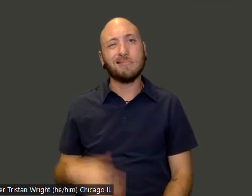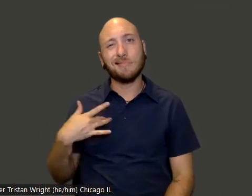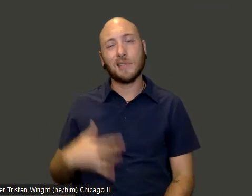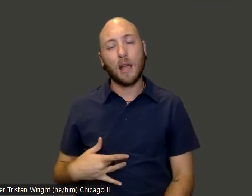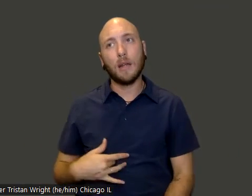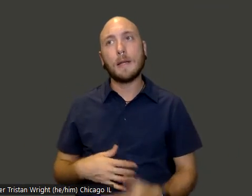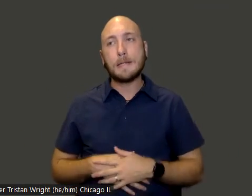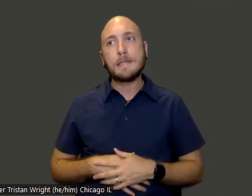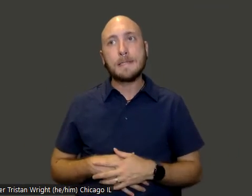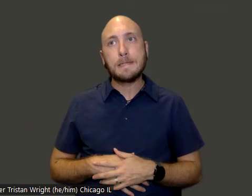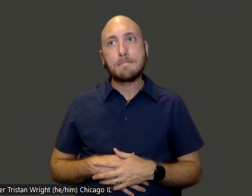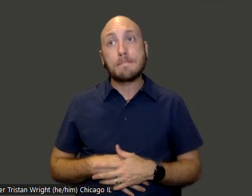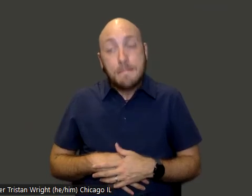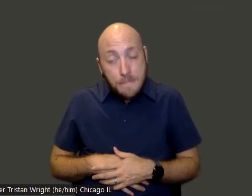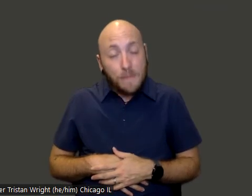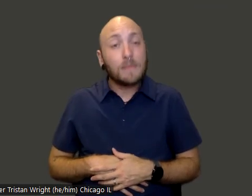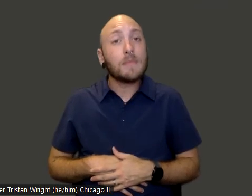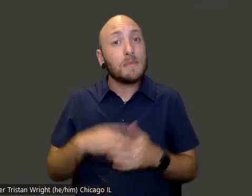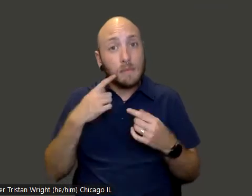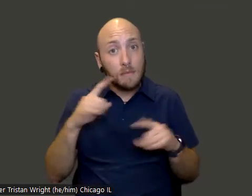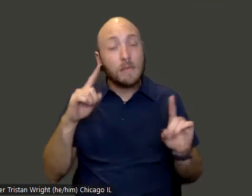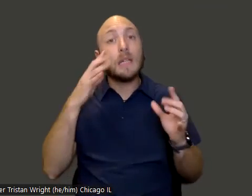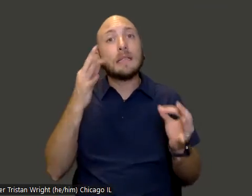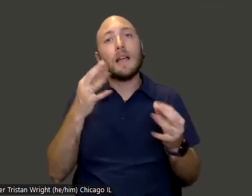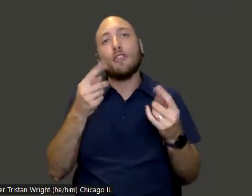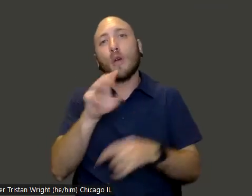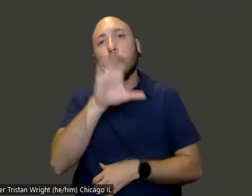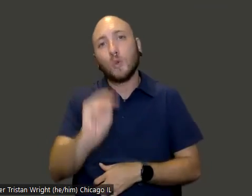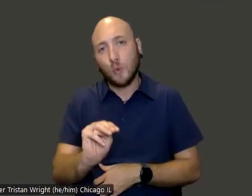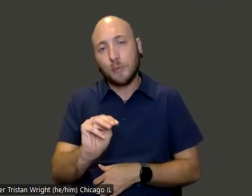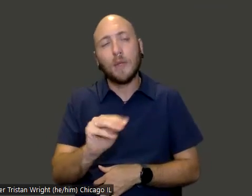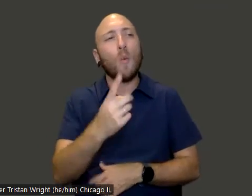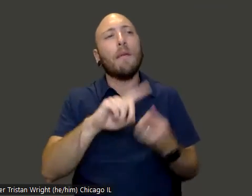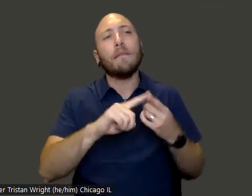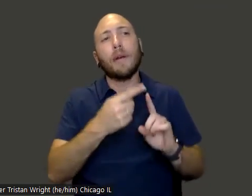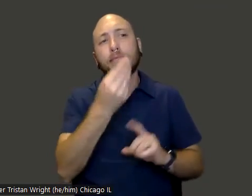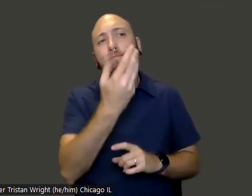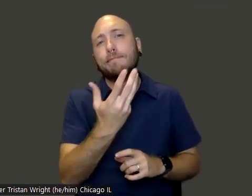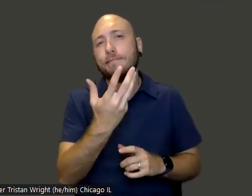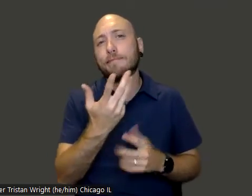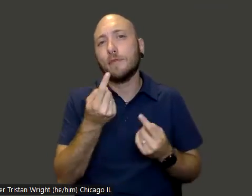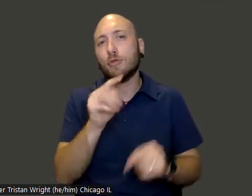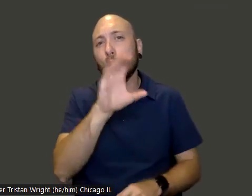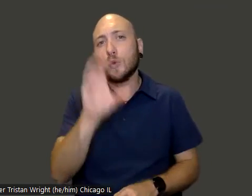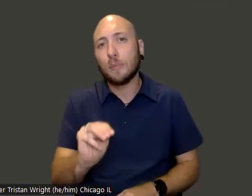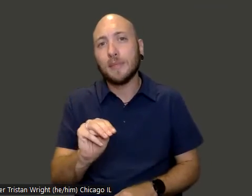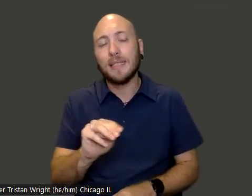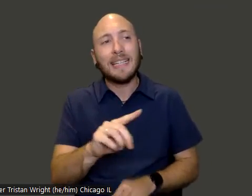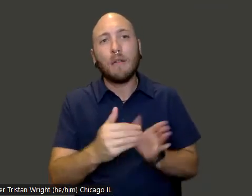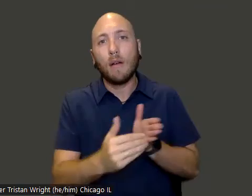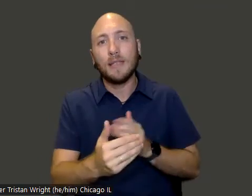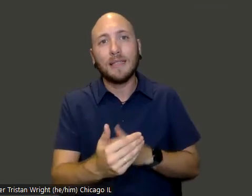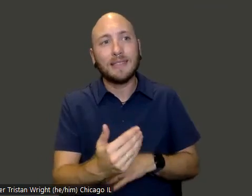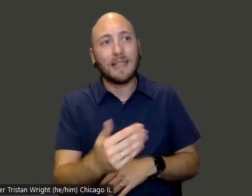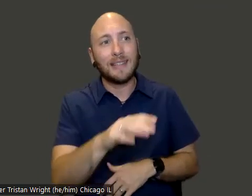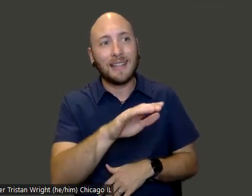started hitting up Zoom meetings through a friend I used to sponsor, and he kept hitting me up. He's like, hey, we're doing this thing. Hey,